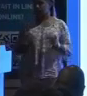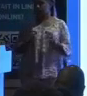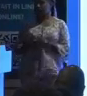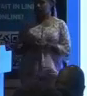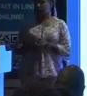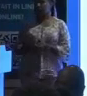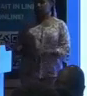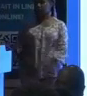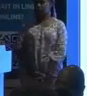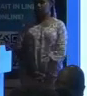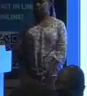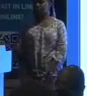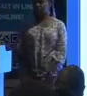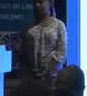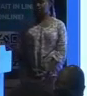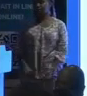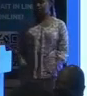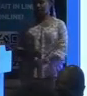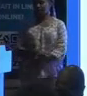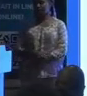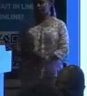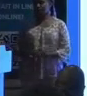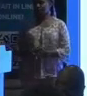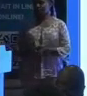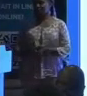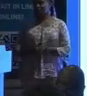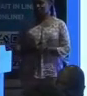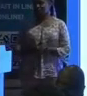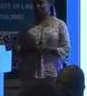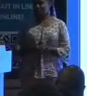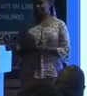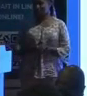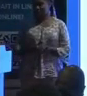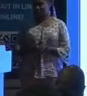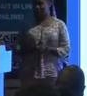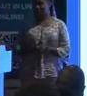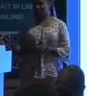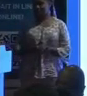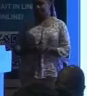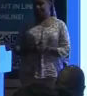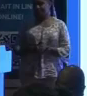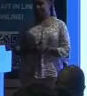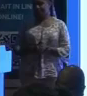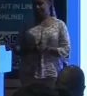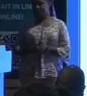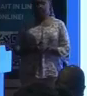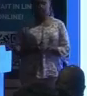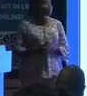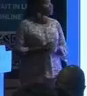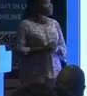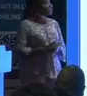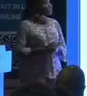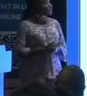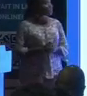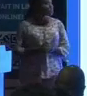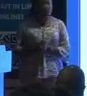of the company or business name of the taxpayer, your